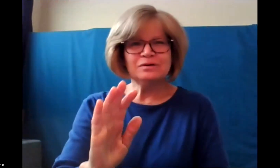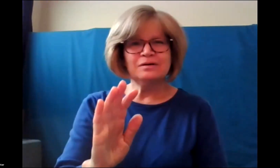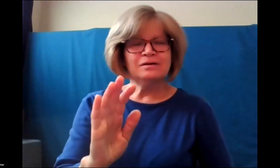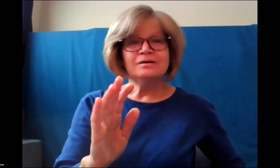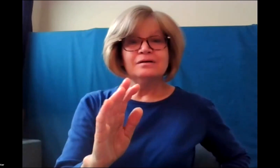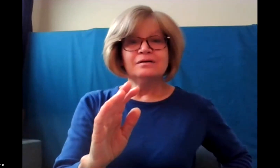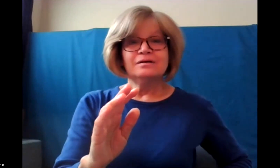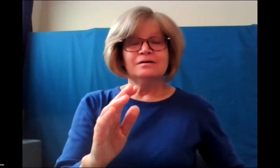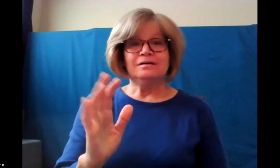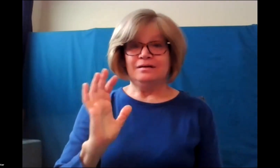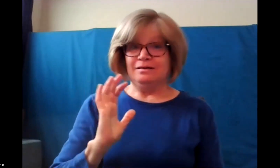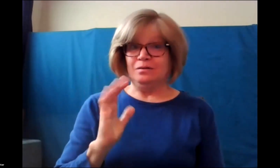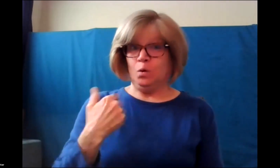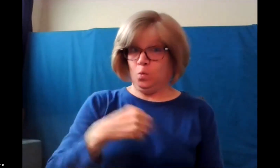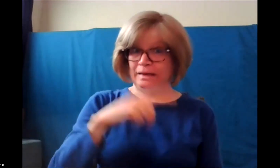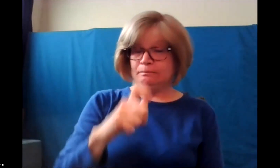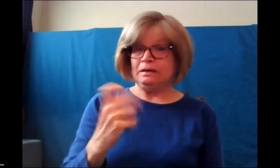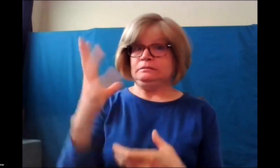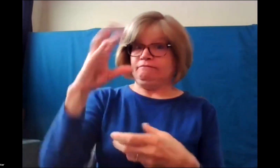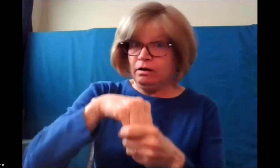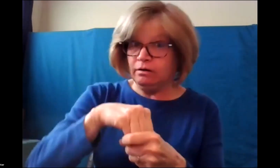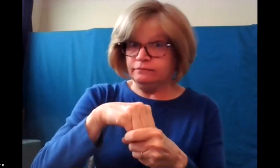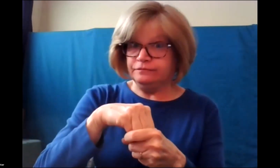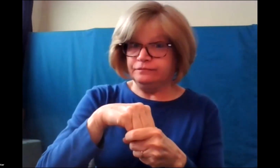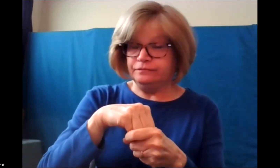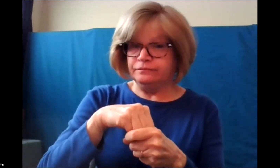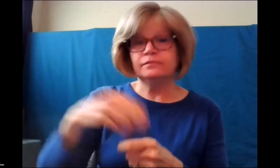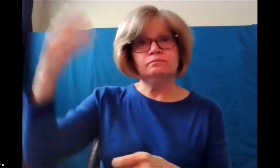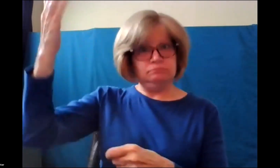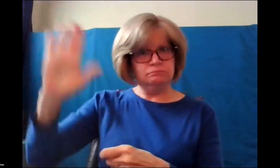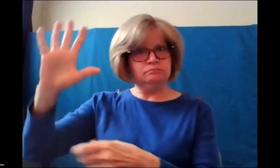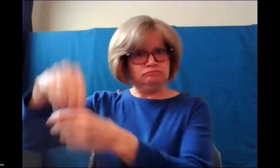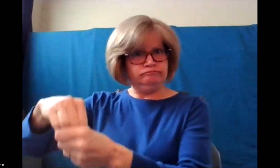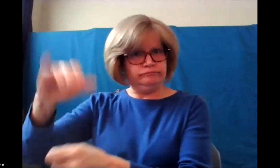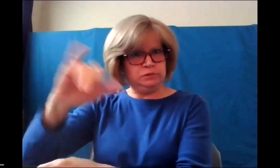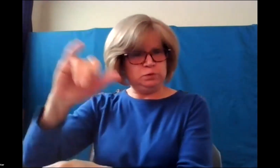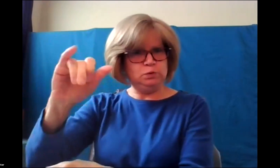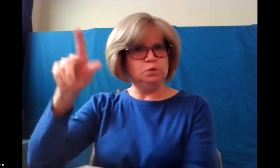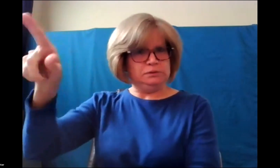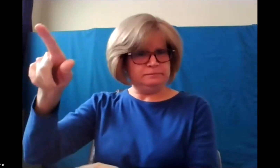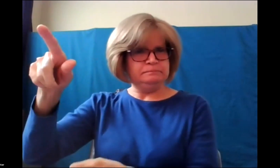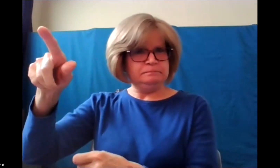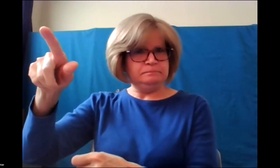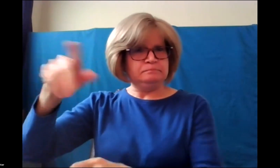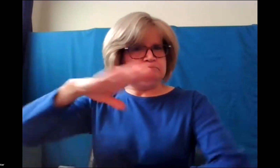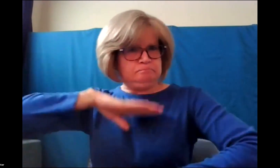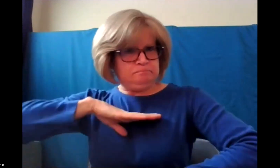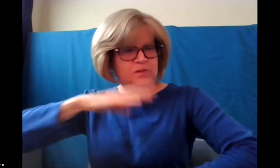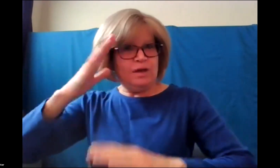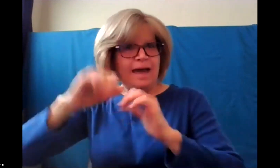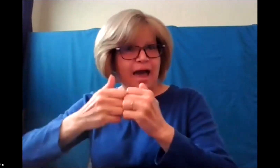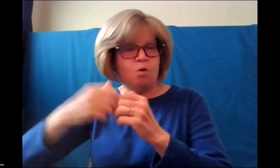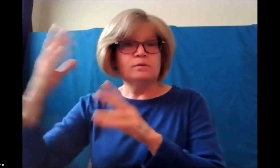We have our role to play. Now, so does God, and God fulfills the divine part by providing